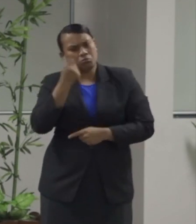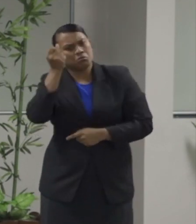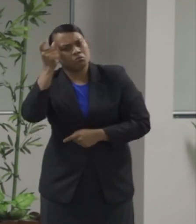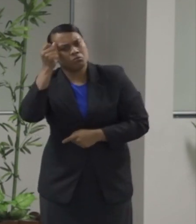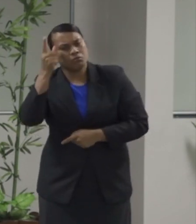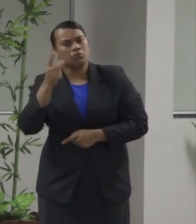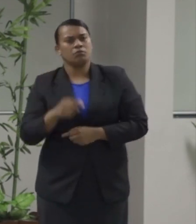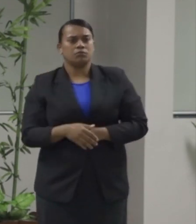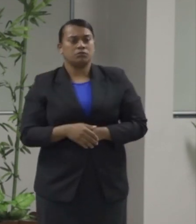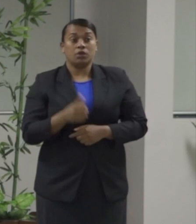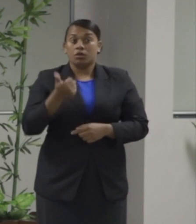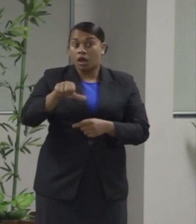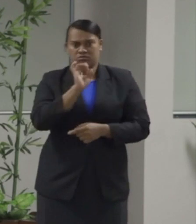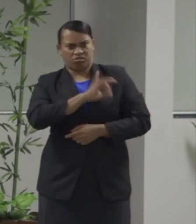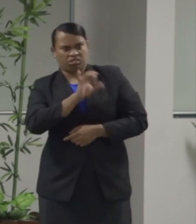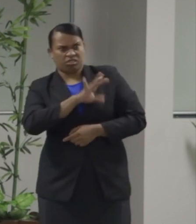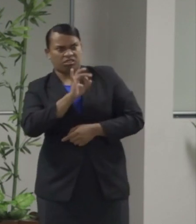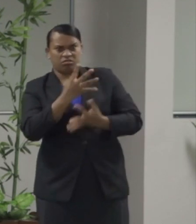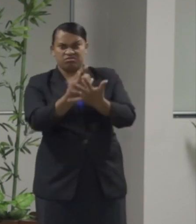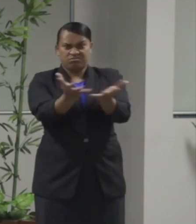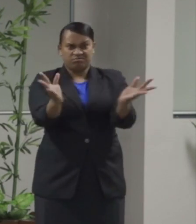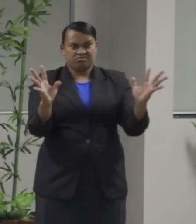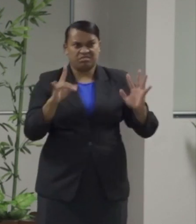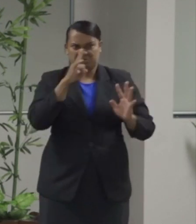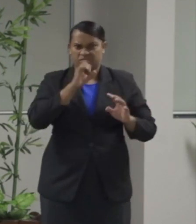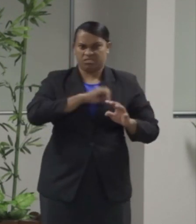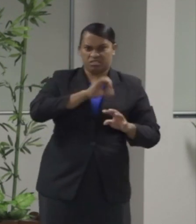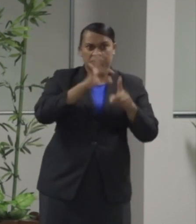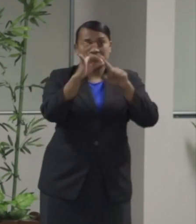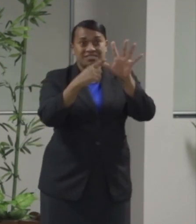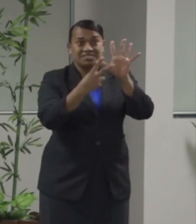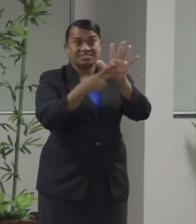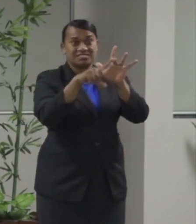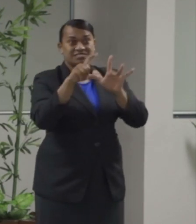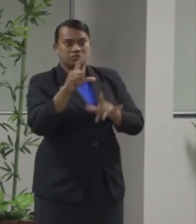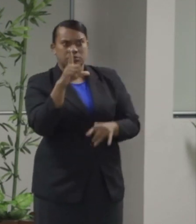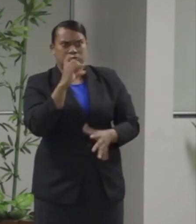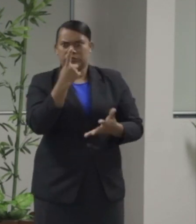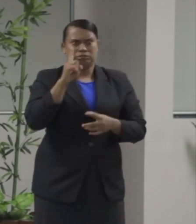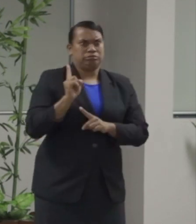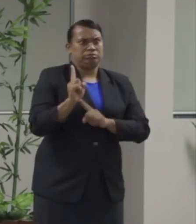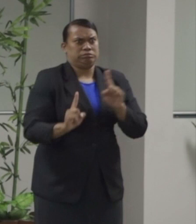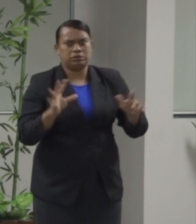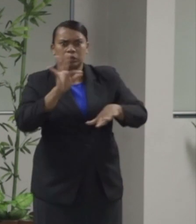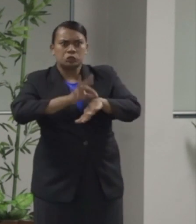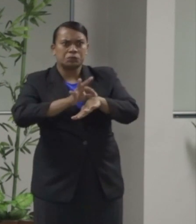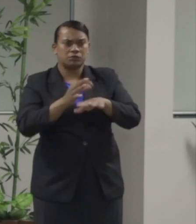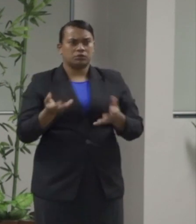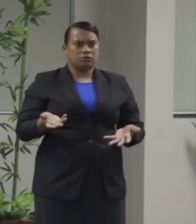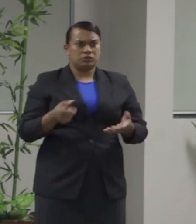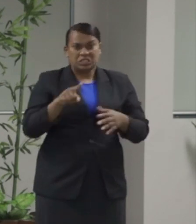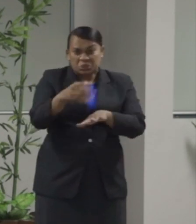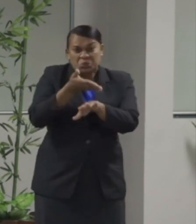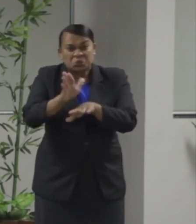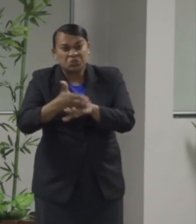already scary times, and it may be intimidating to visit our health centers, particularly the new fever clinics that we